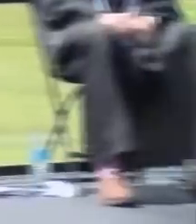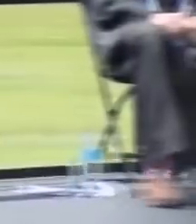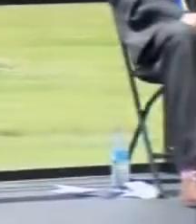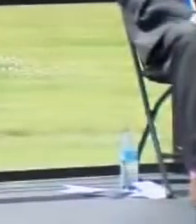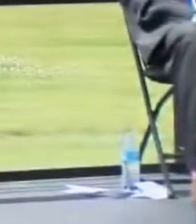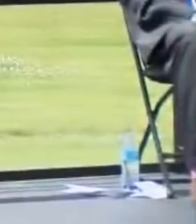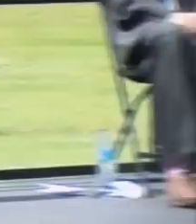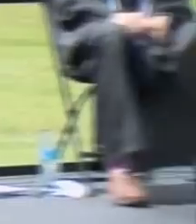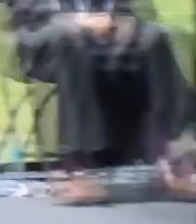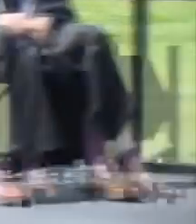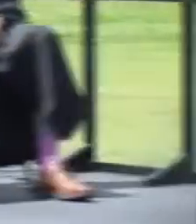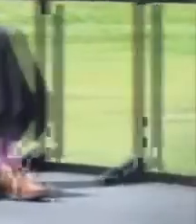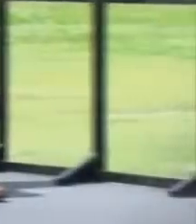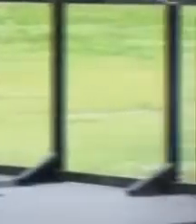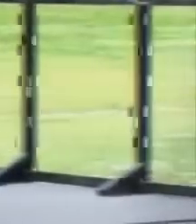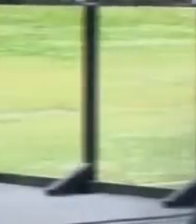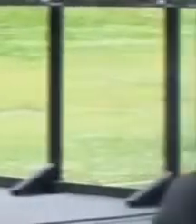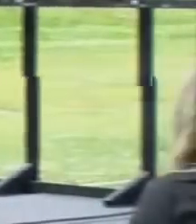Trevor Glade.